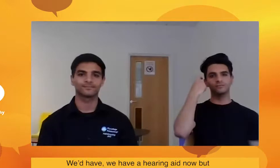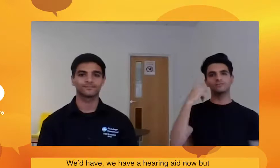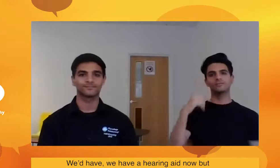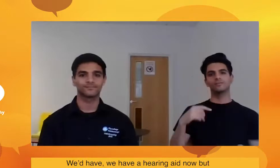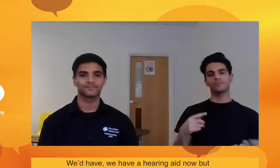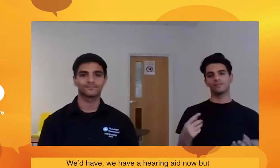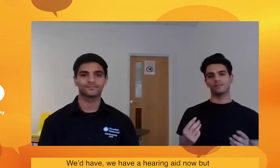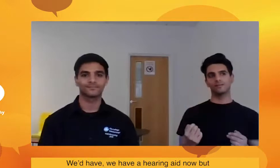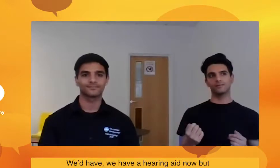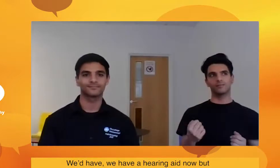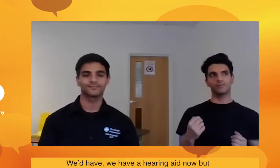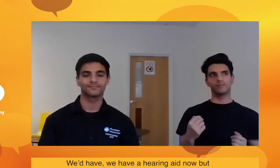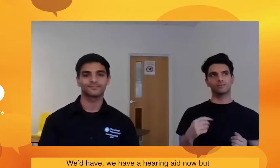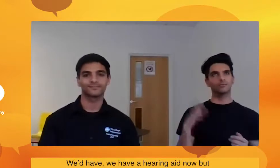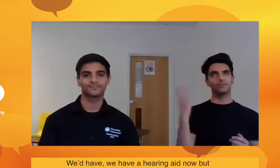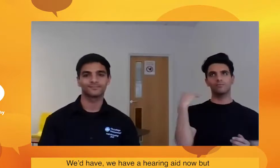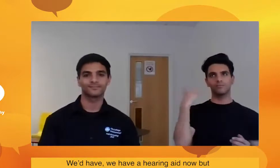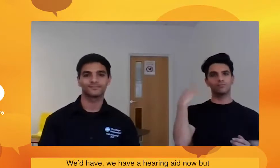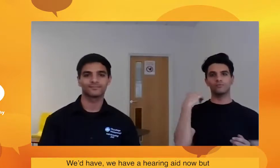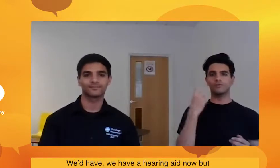we